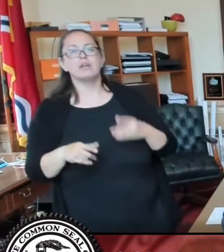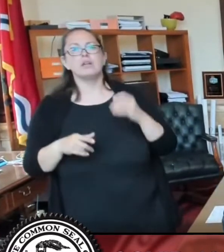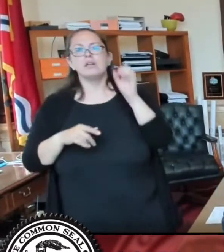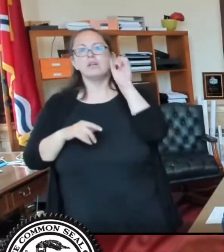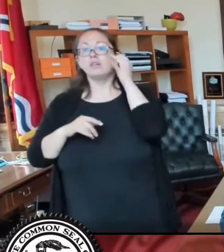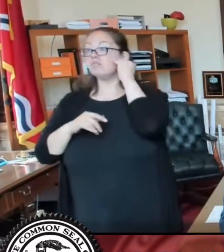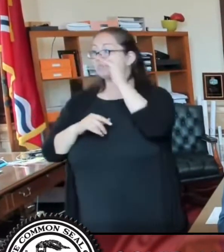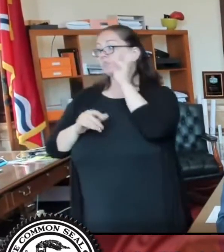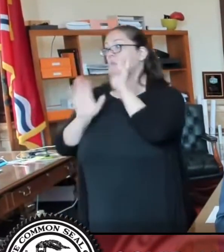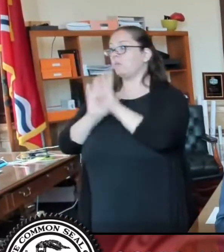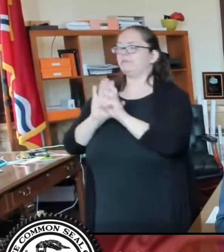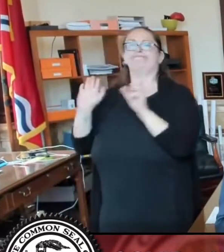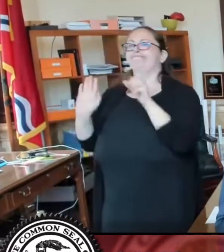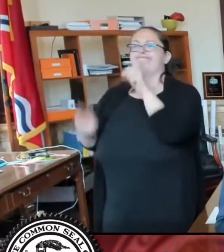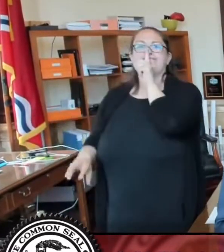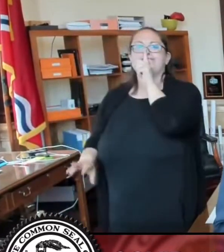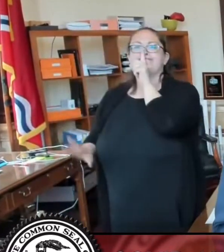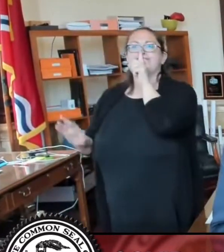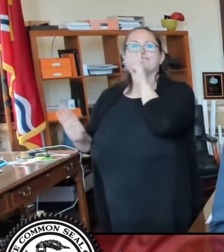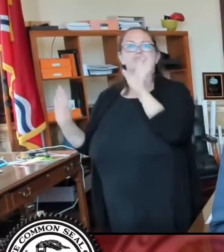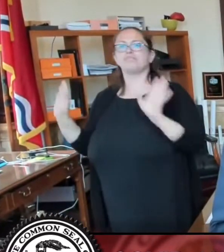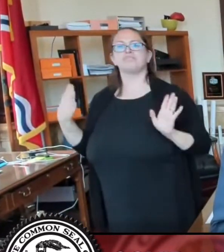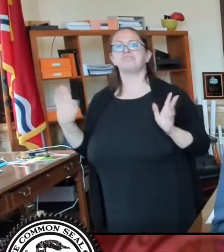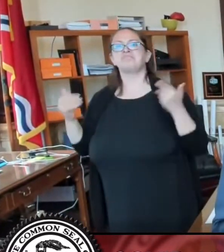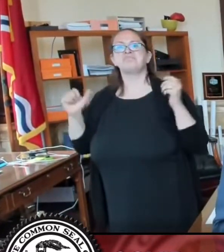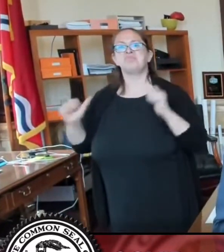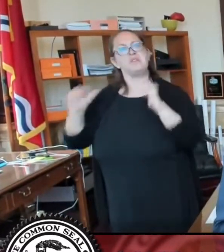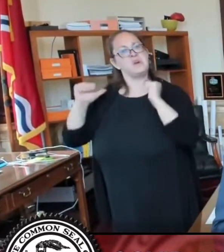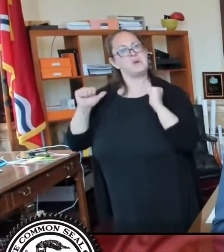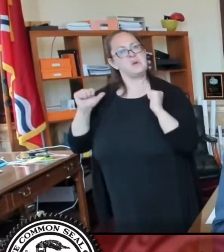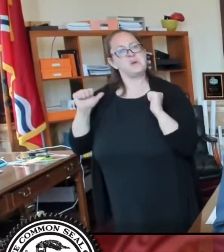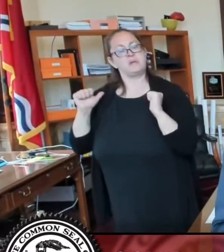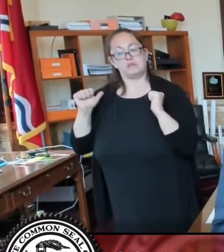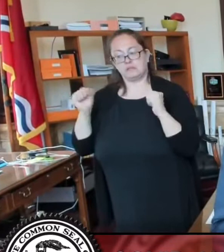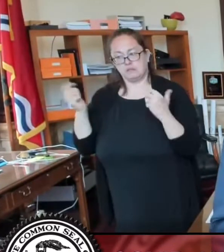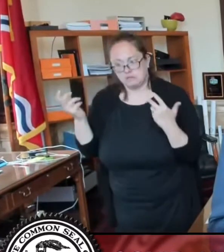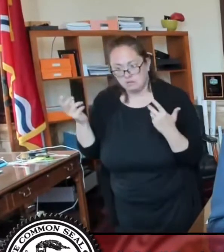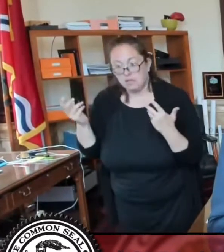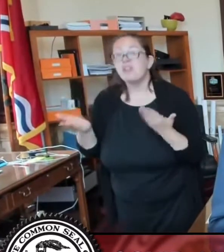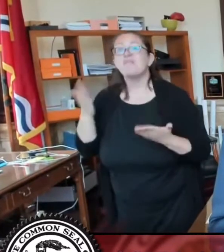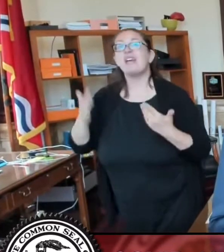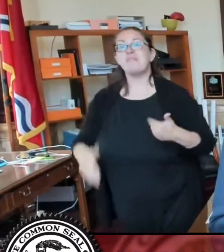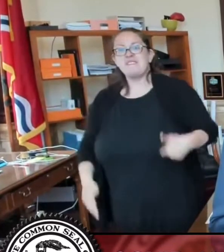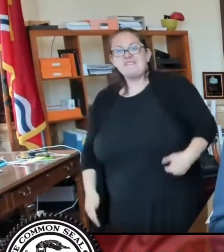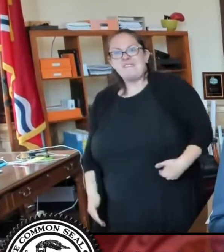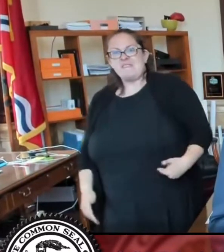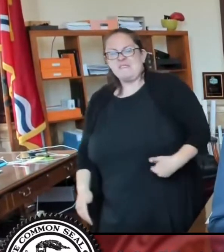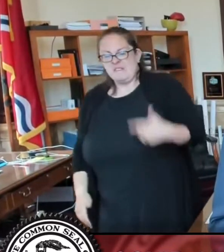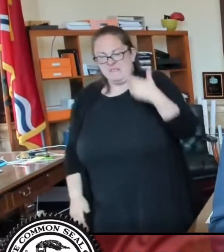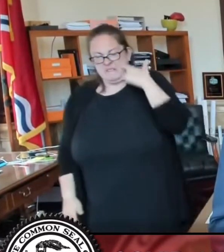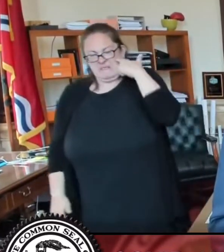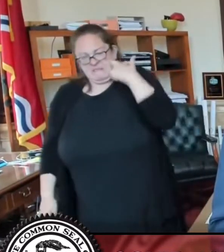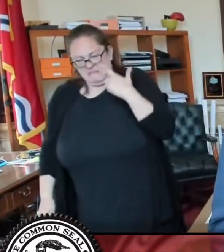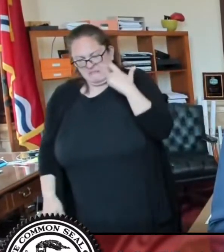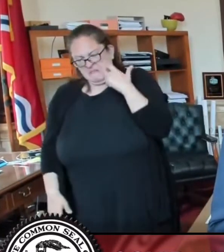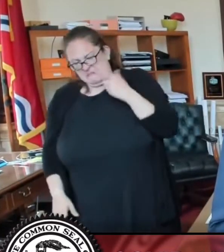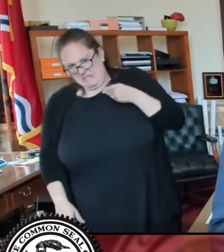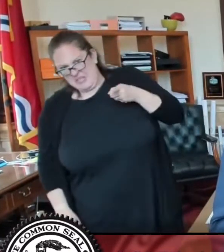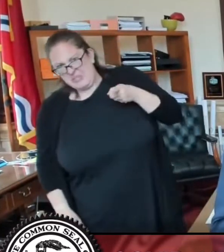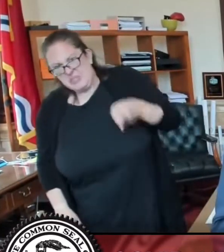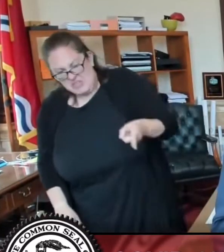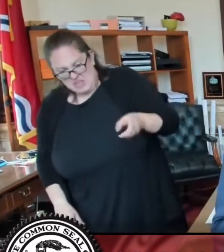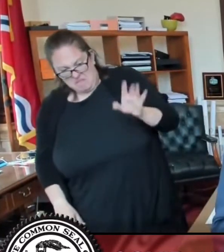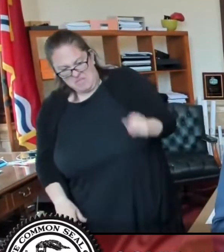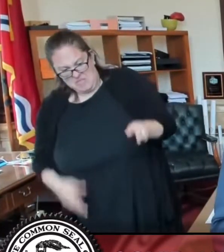witnesses don't cooperate, even if we have a big hunch, if we have a significant hunch that a